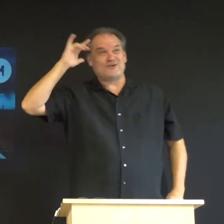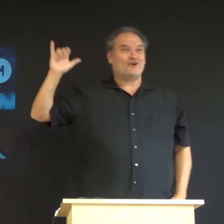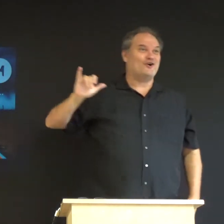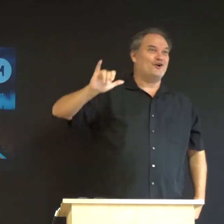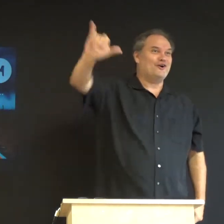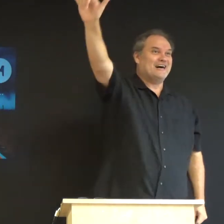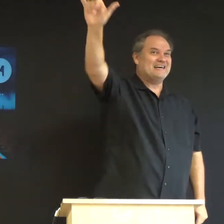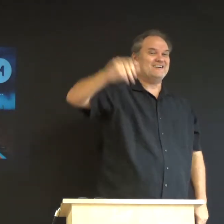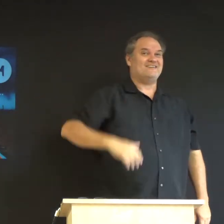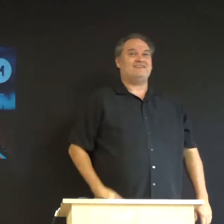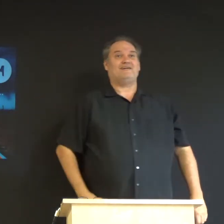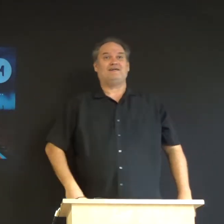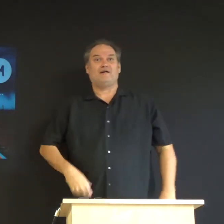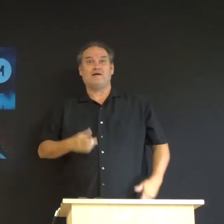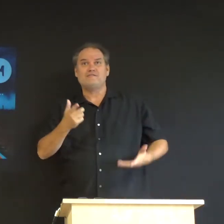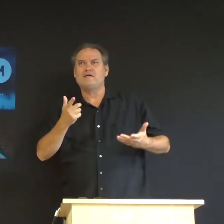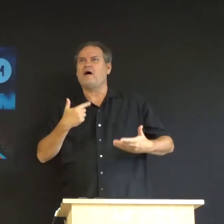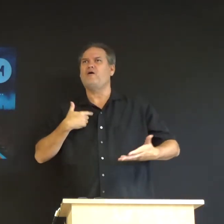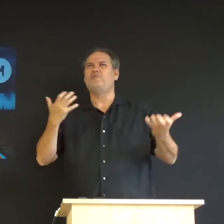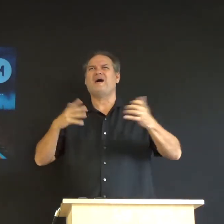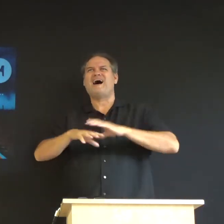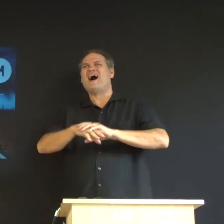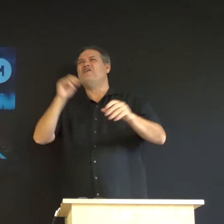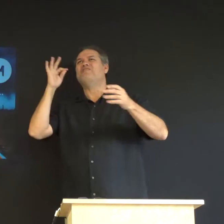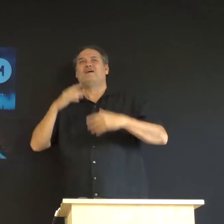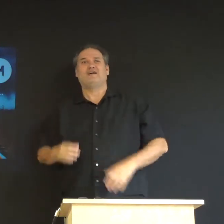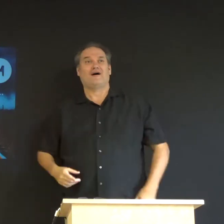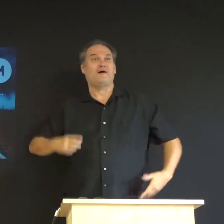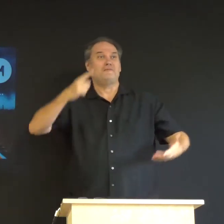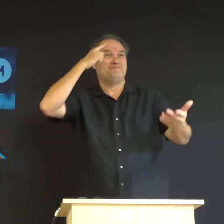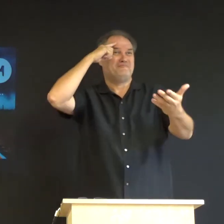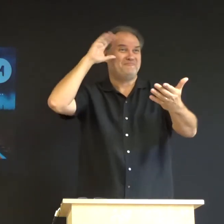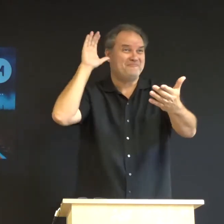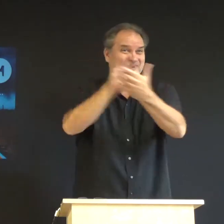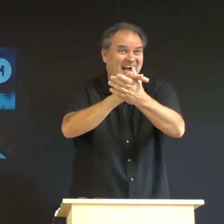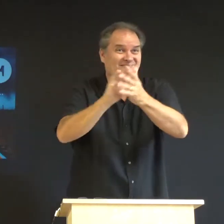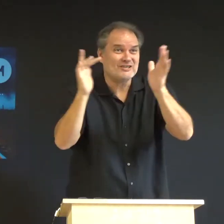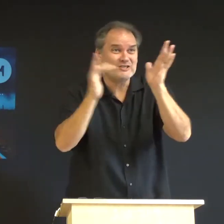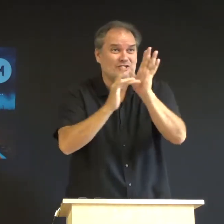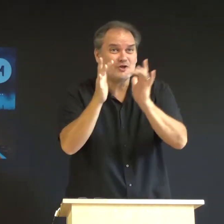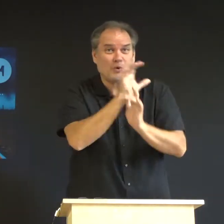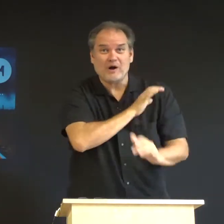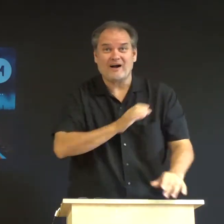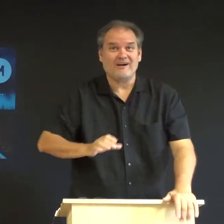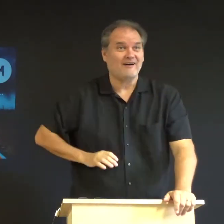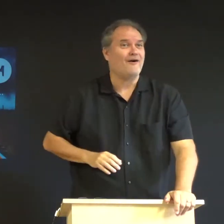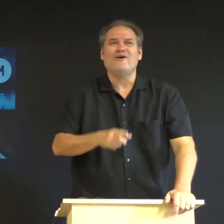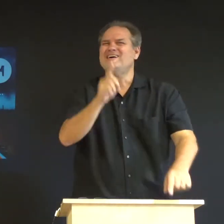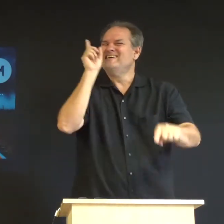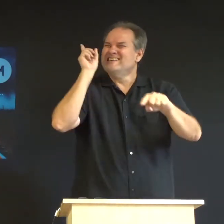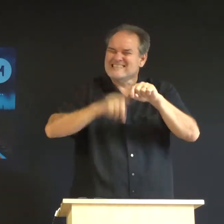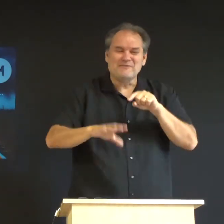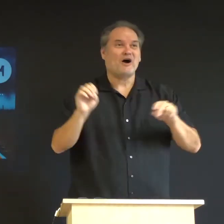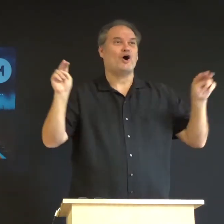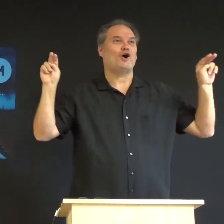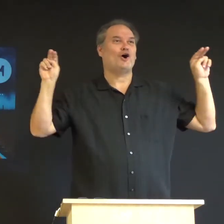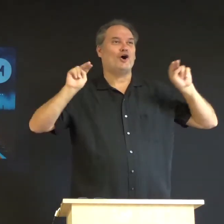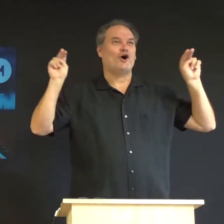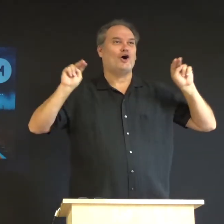hell for eternity. We want to get out of that. Believe in Jesus Christ. We